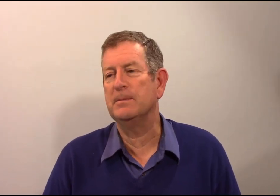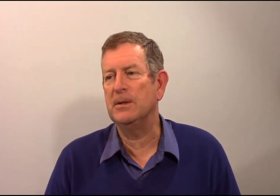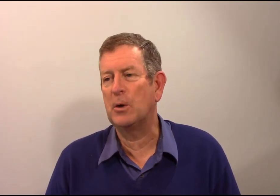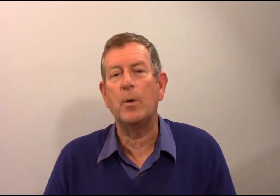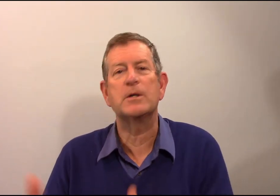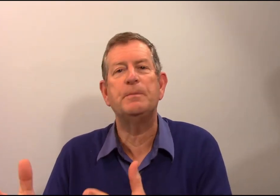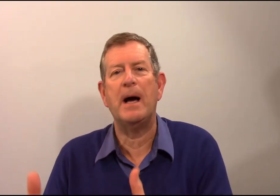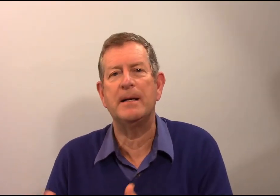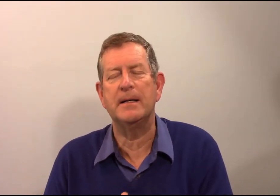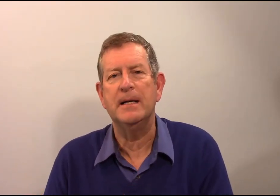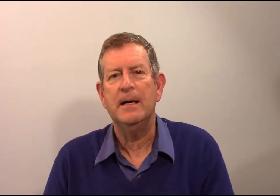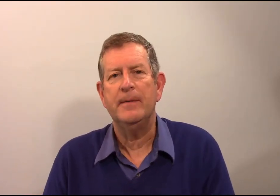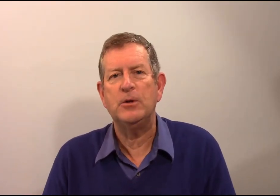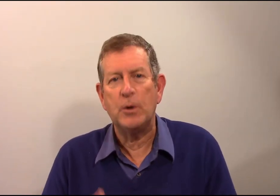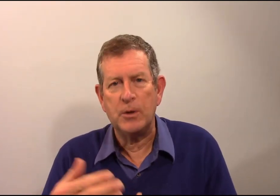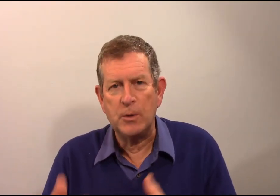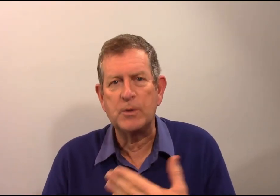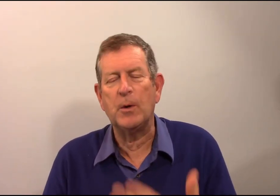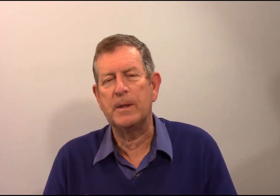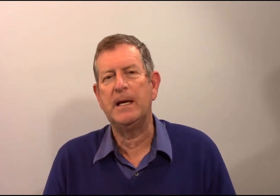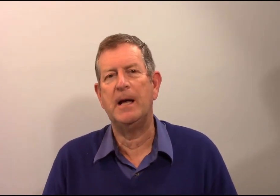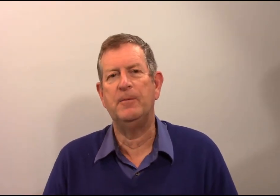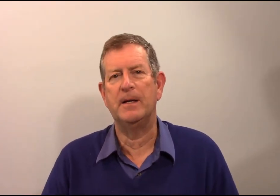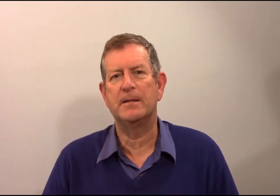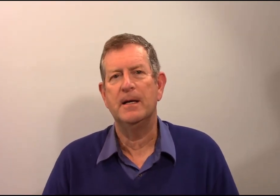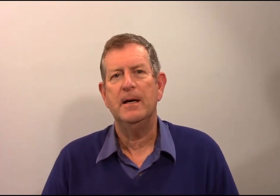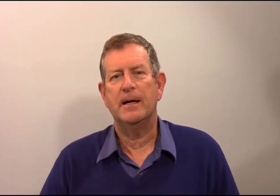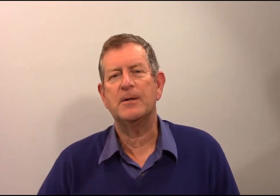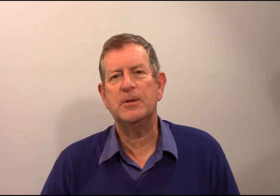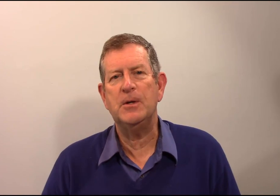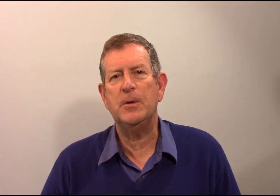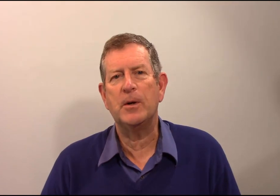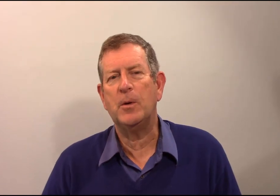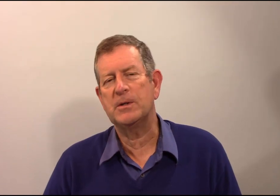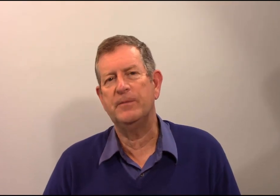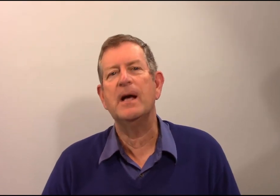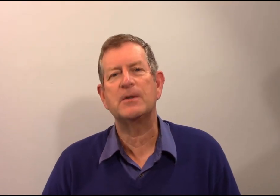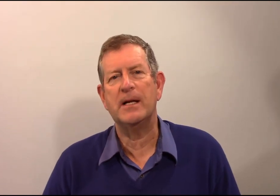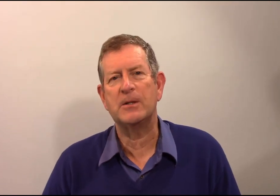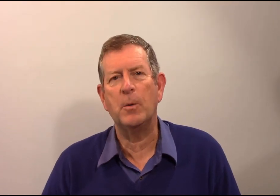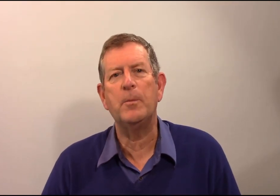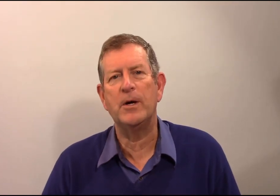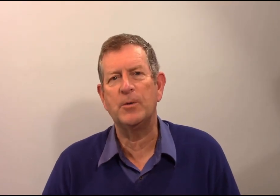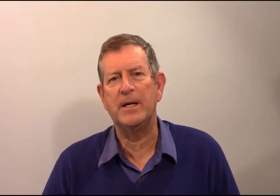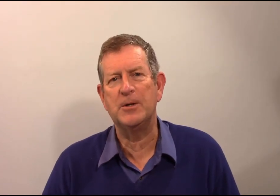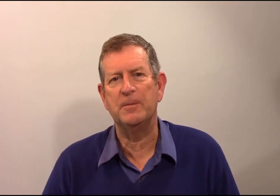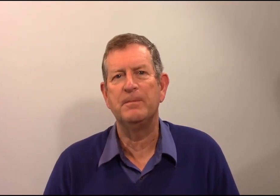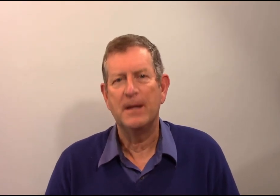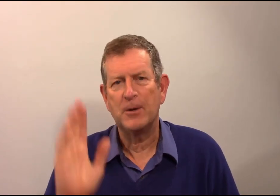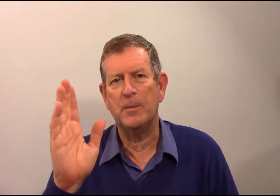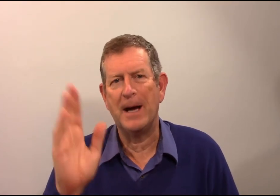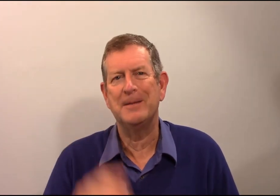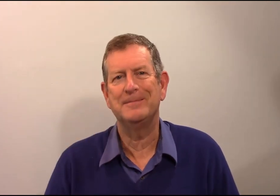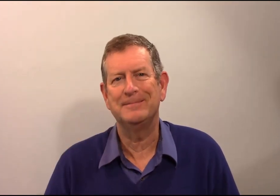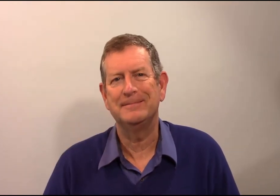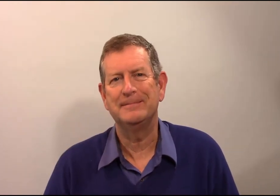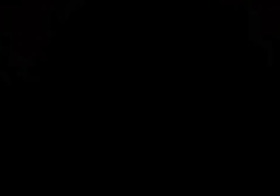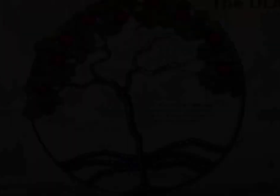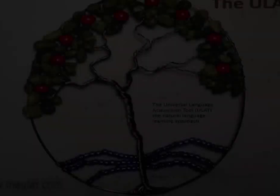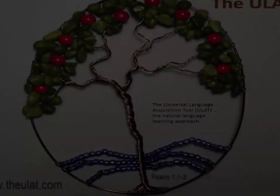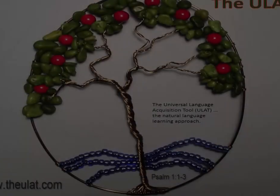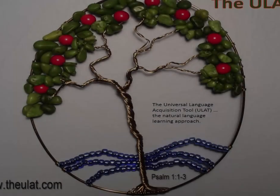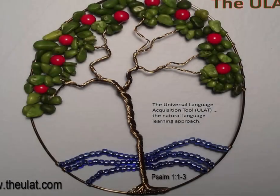with your correspondent, that you can do so with confidence. And I'll see you in the course of next lesson 1.22. Goodbye.